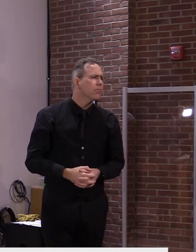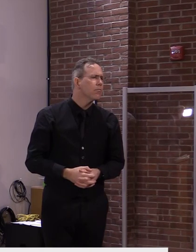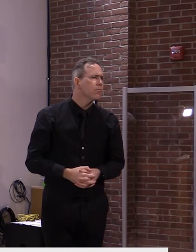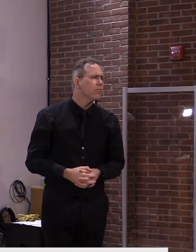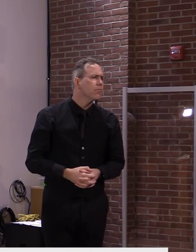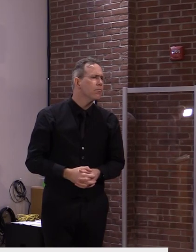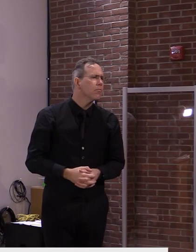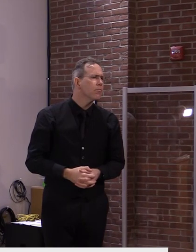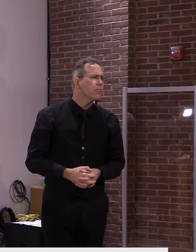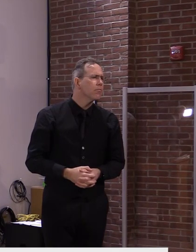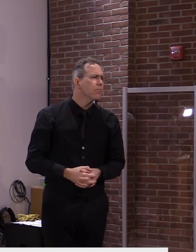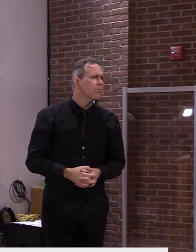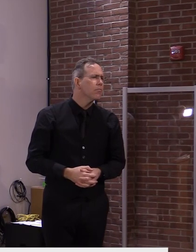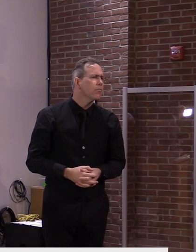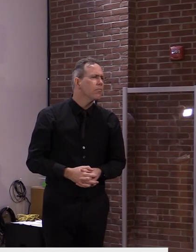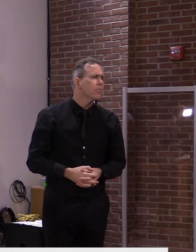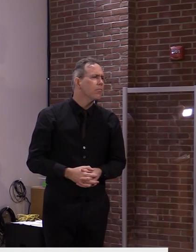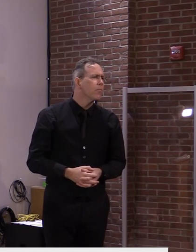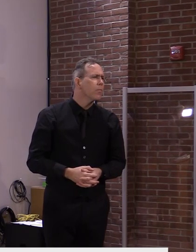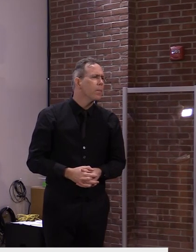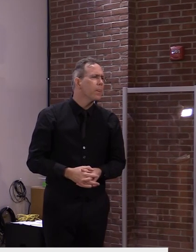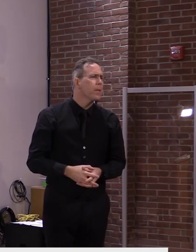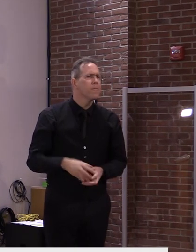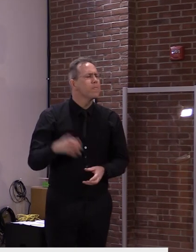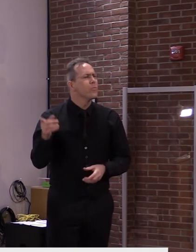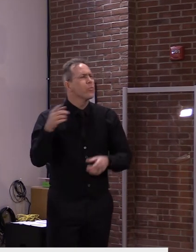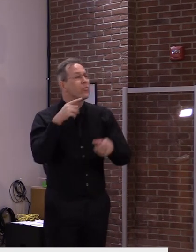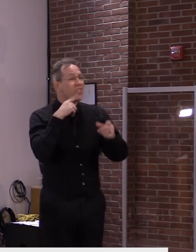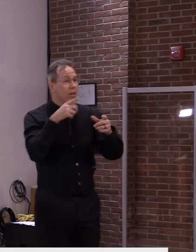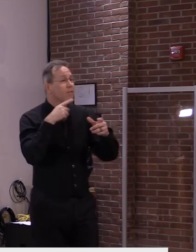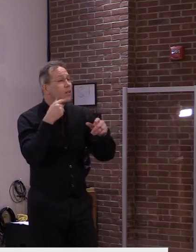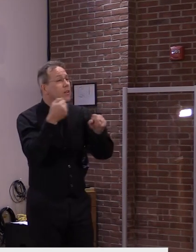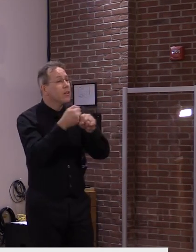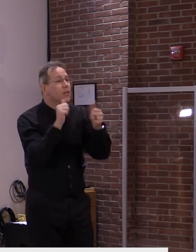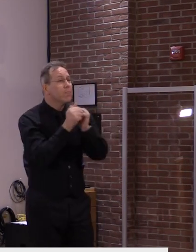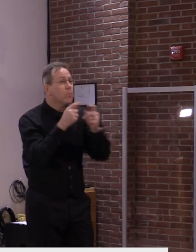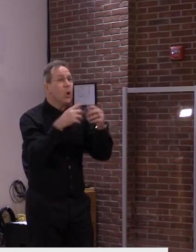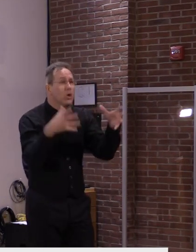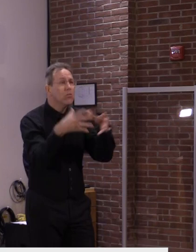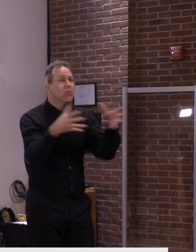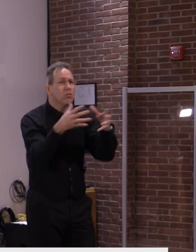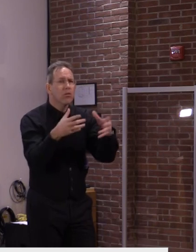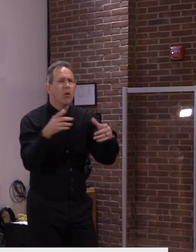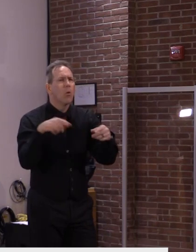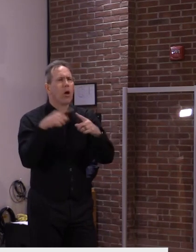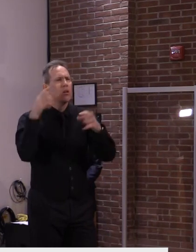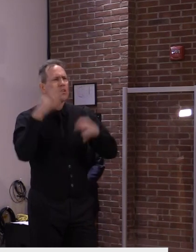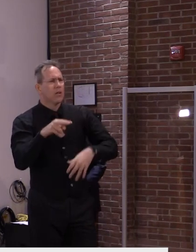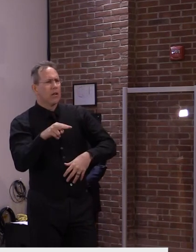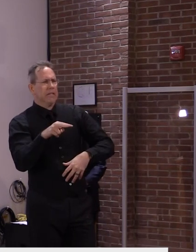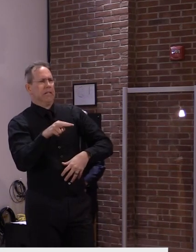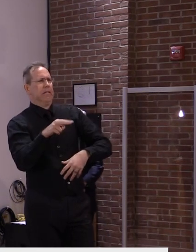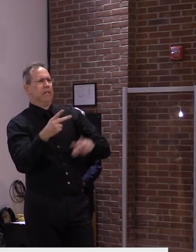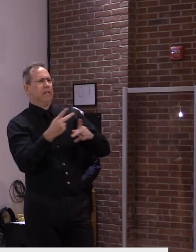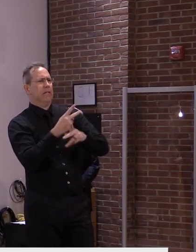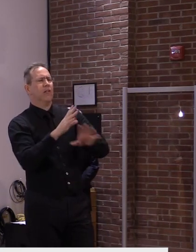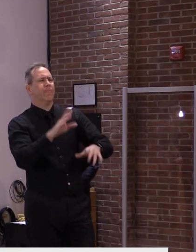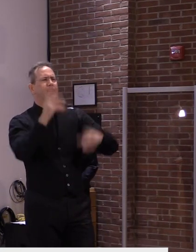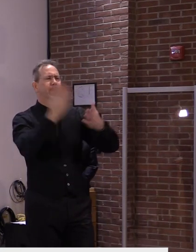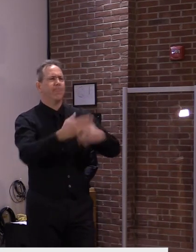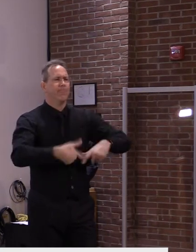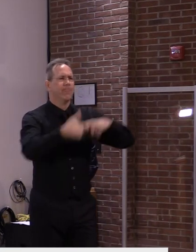I've not heard of any. I could ask Secretary French or Secretary Moore if they've been informed at all.